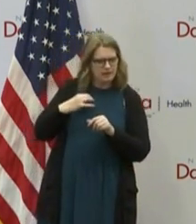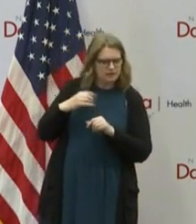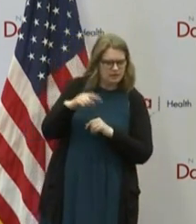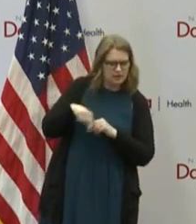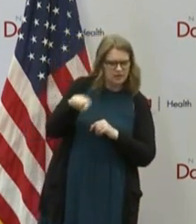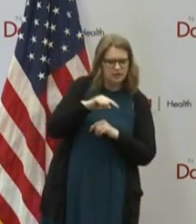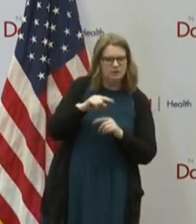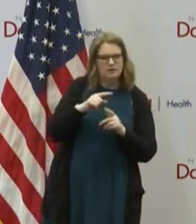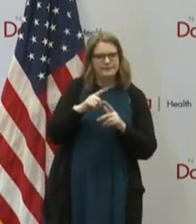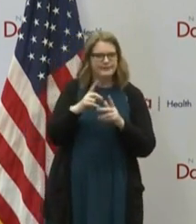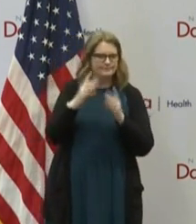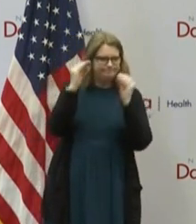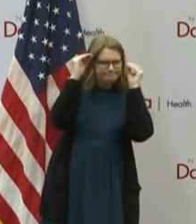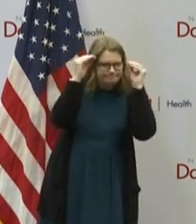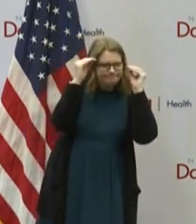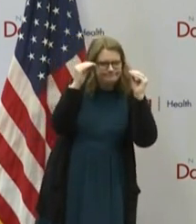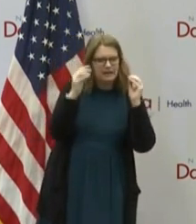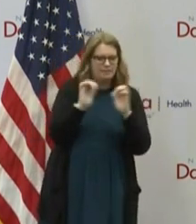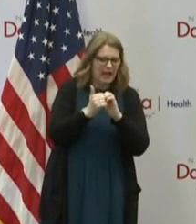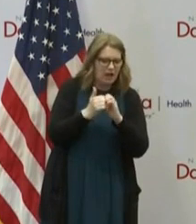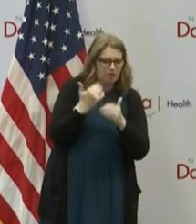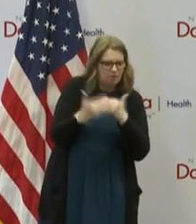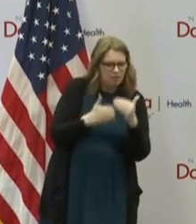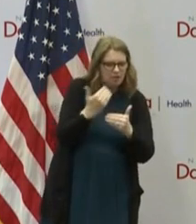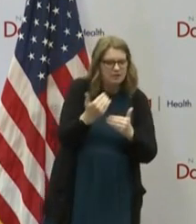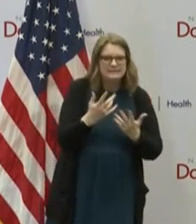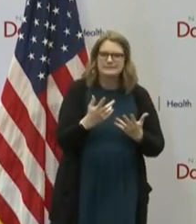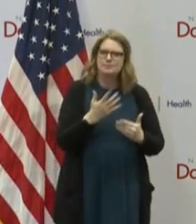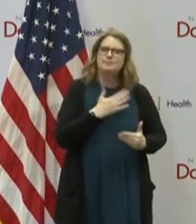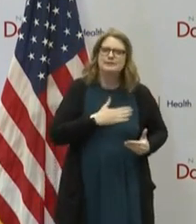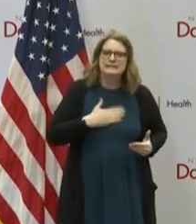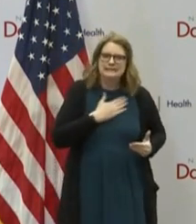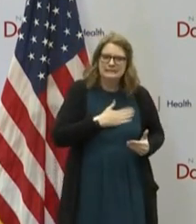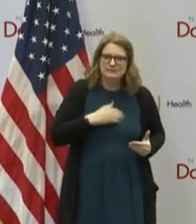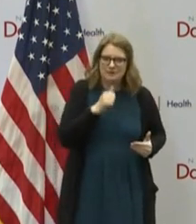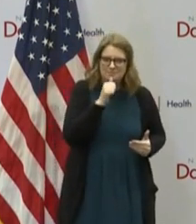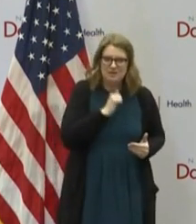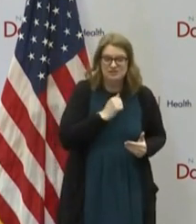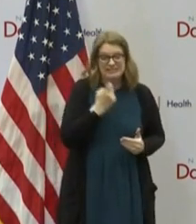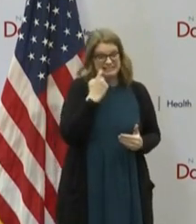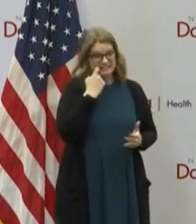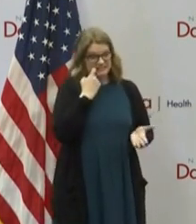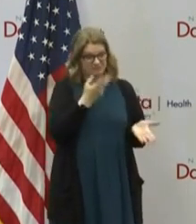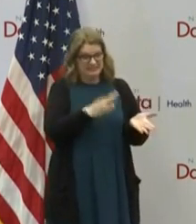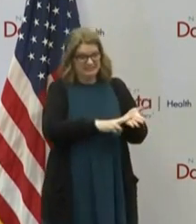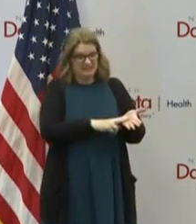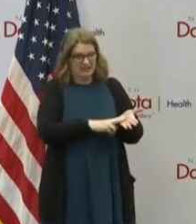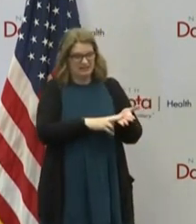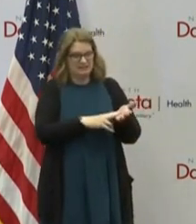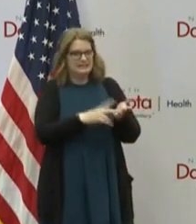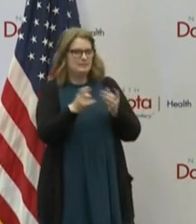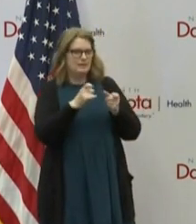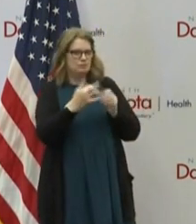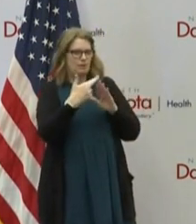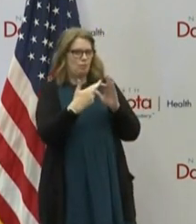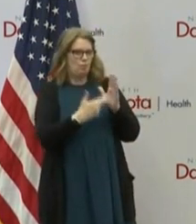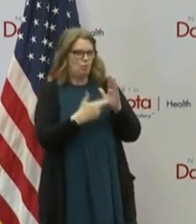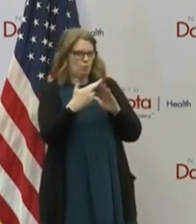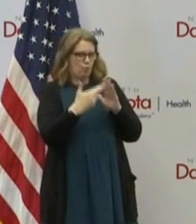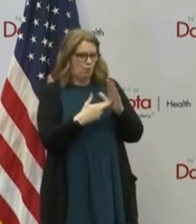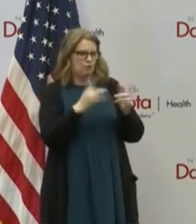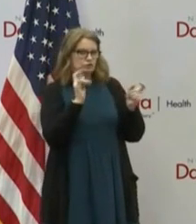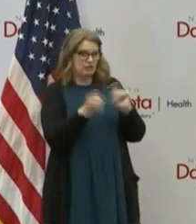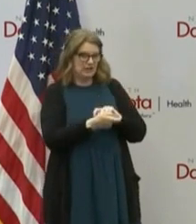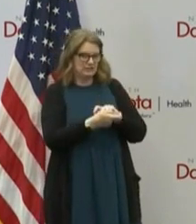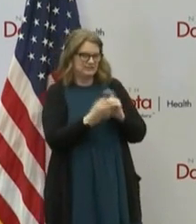on how to deal with this. So we ask a little bit for your patience, because now that we've just got this signed, this administrative rule change, then